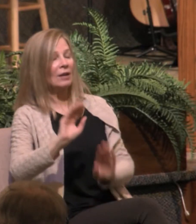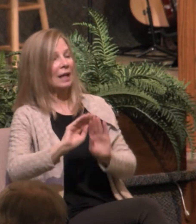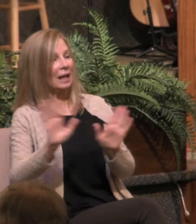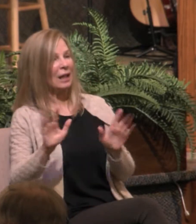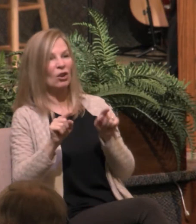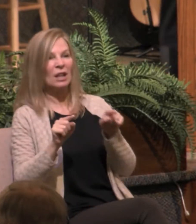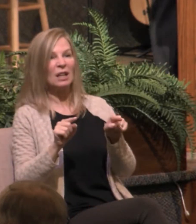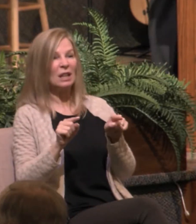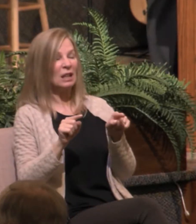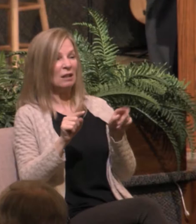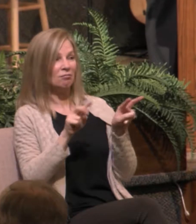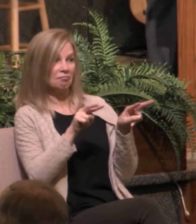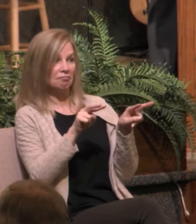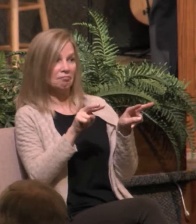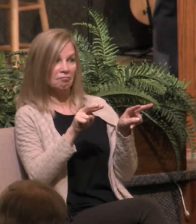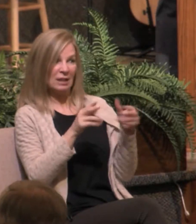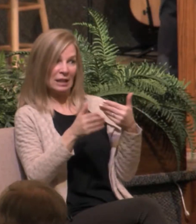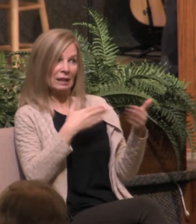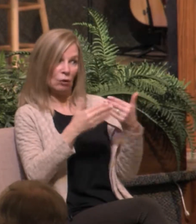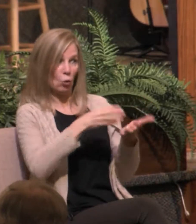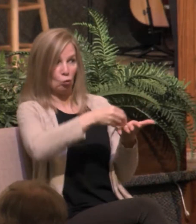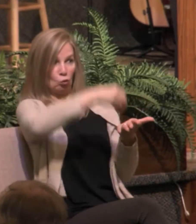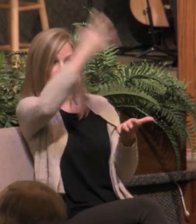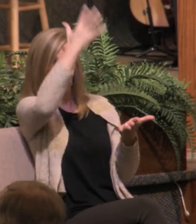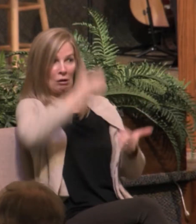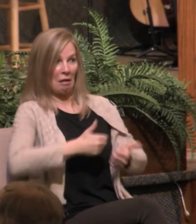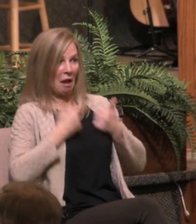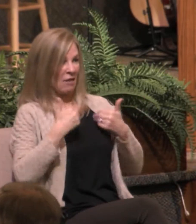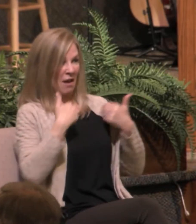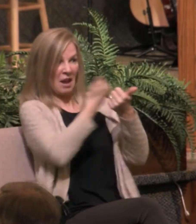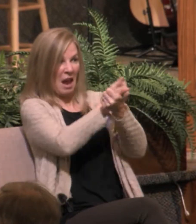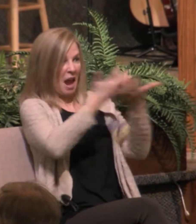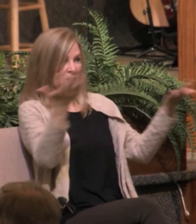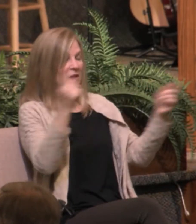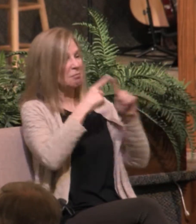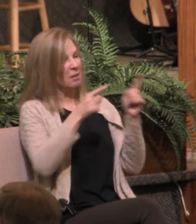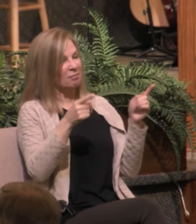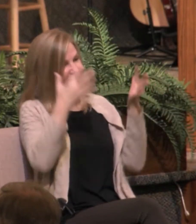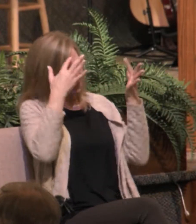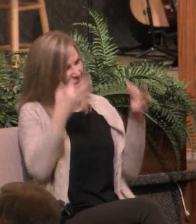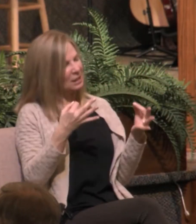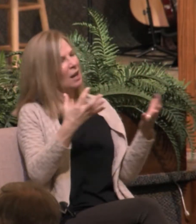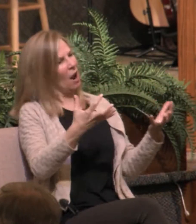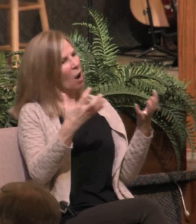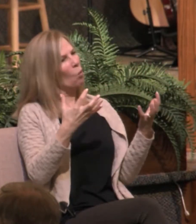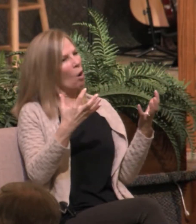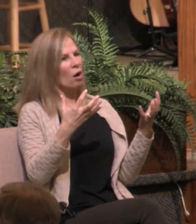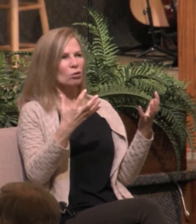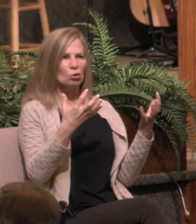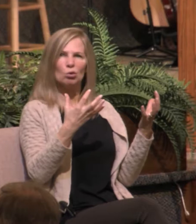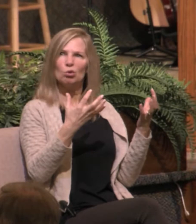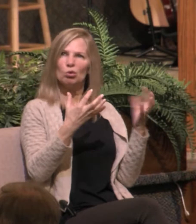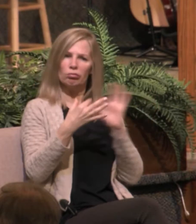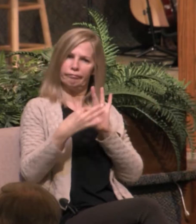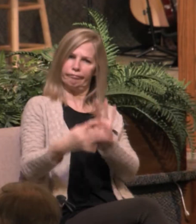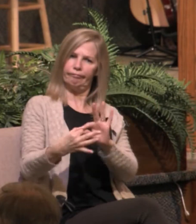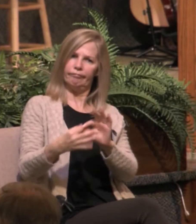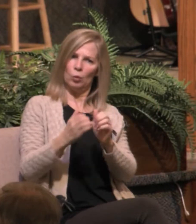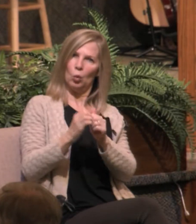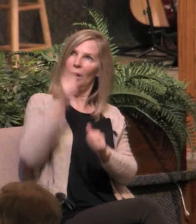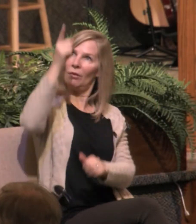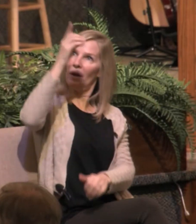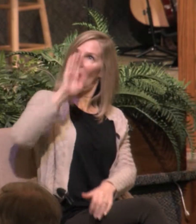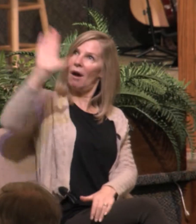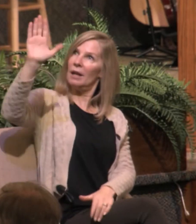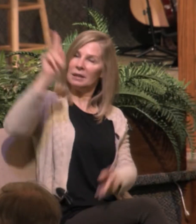he walked away from all of that. He had everything, but he decided he wanted to identify with God's people. He was going to identify